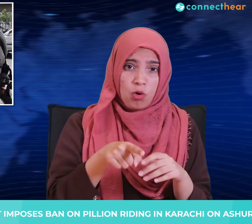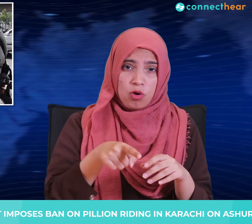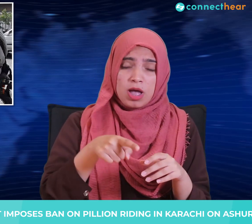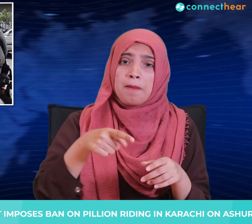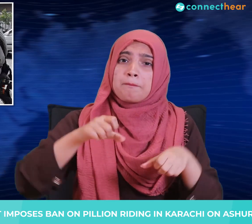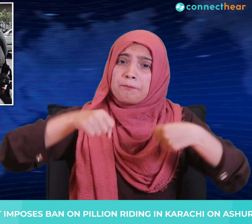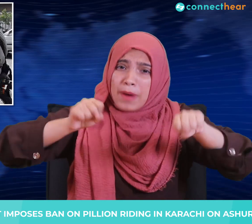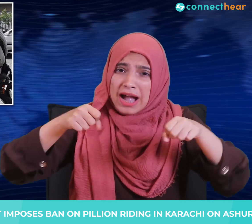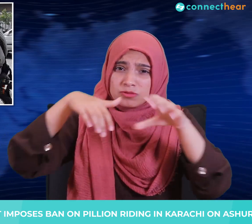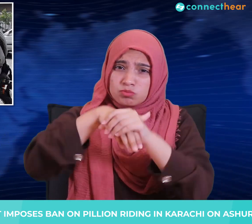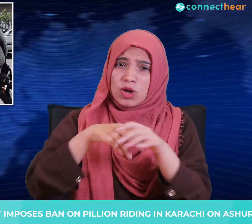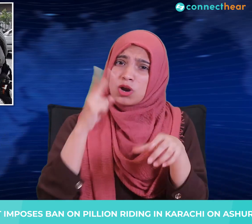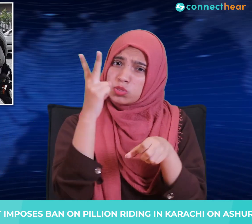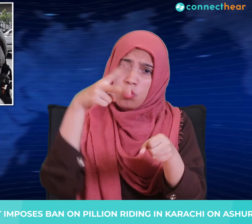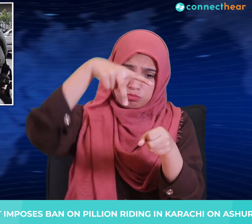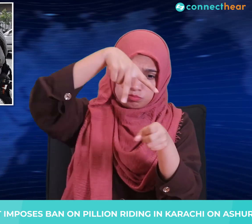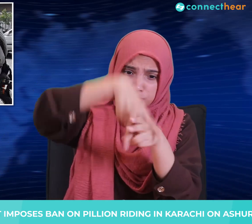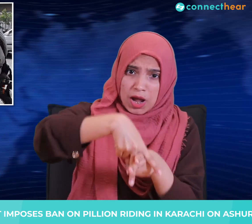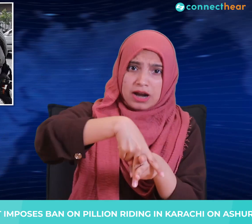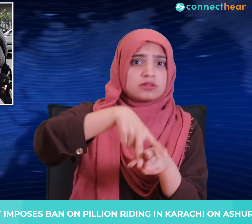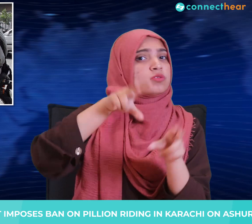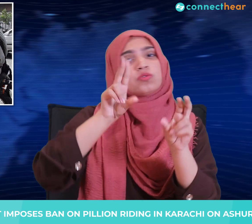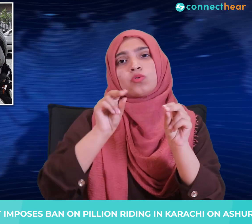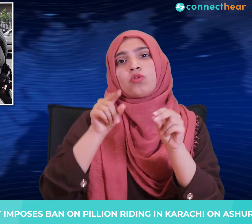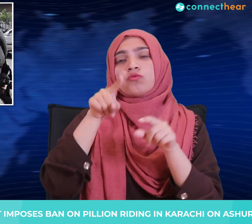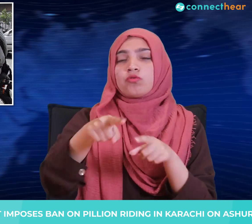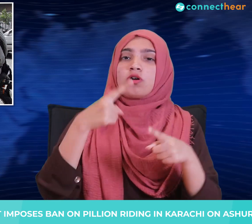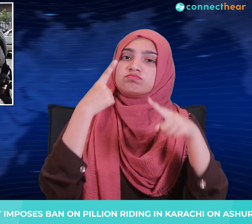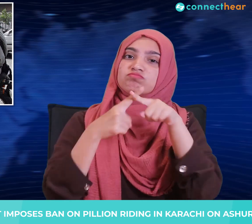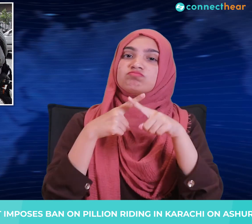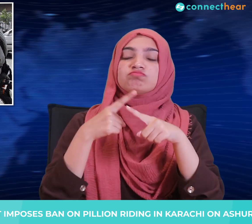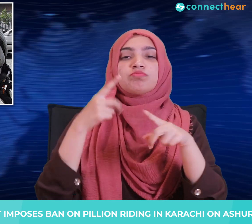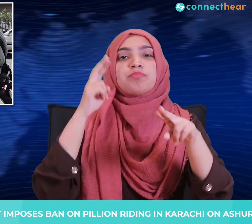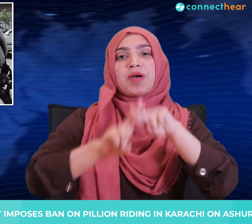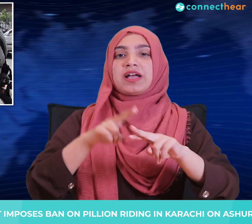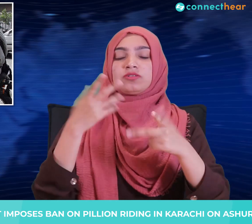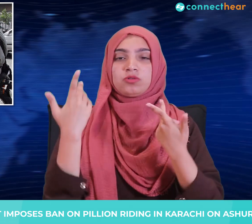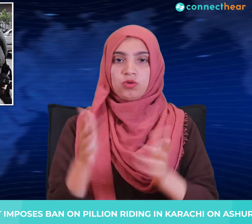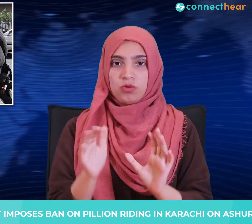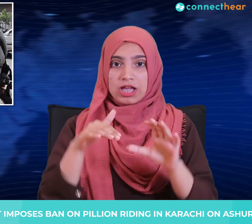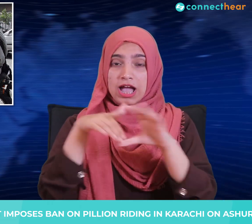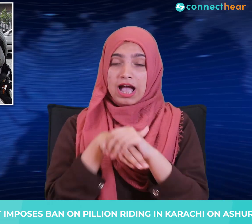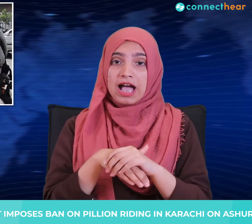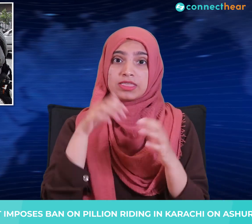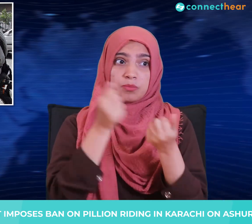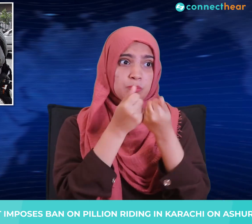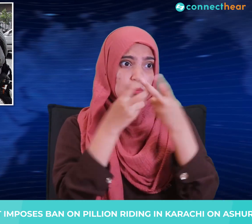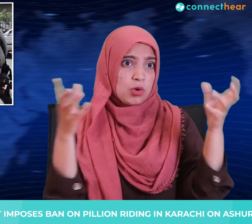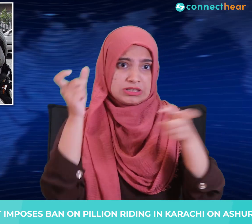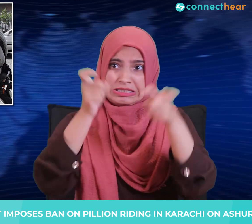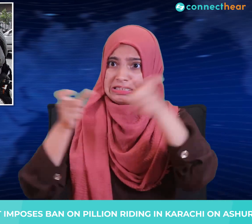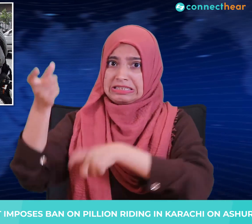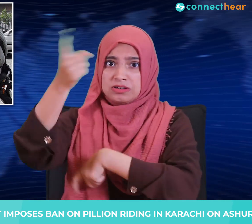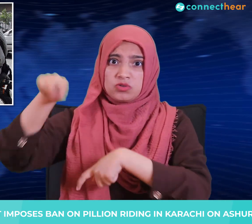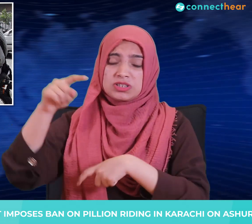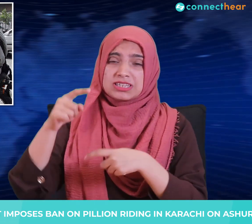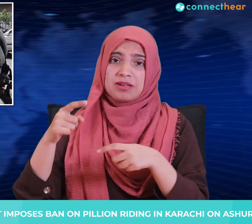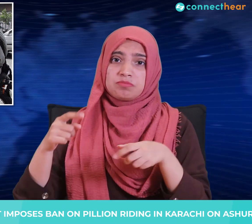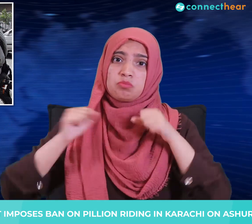In a notification issued here on Thursday, the Home Department announced that a ban on pillion riding has been